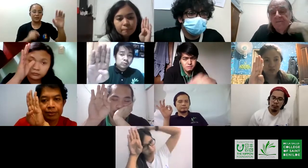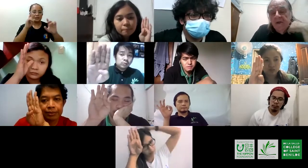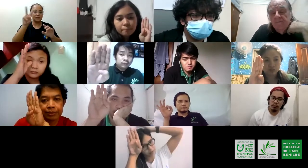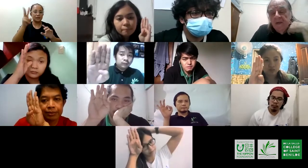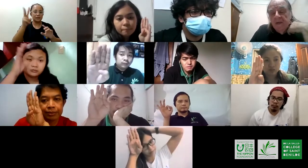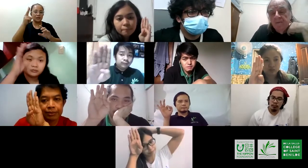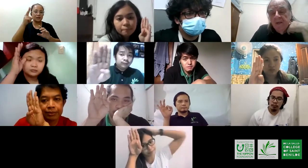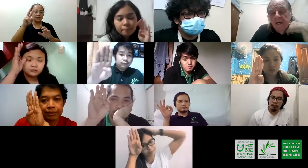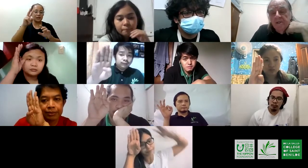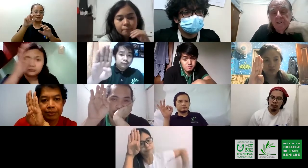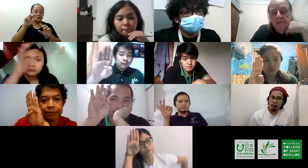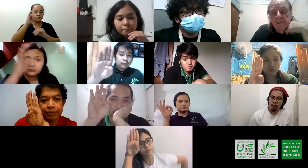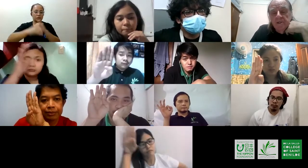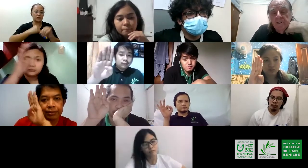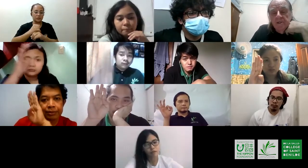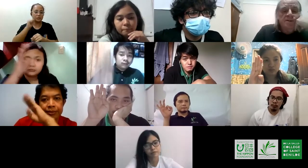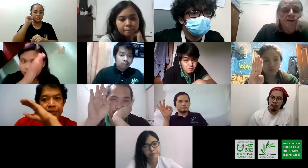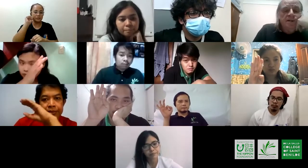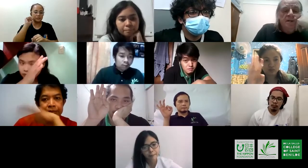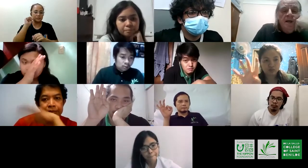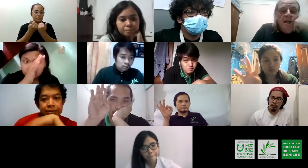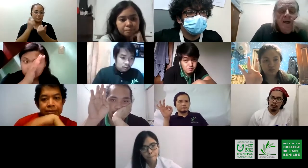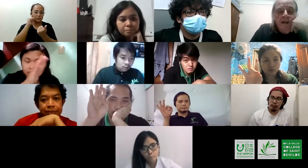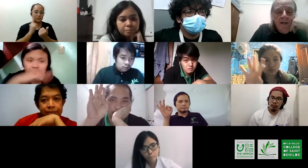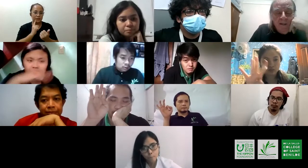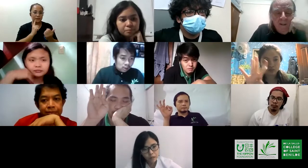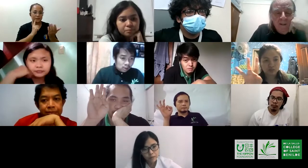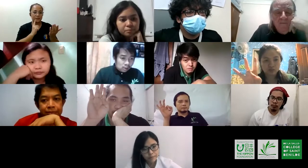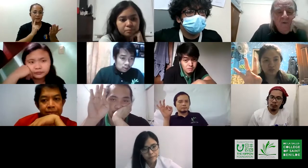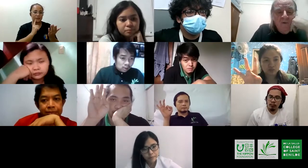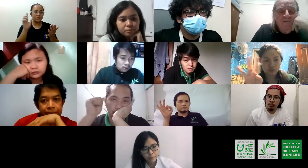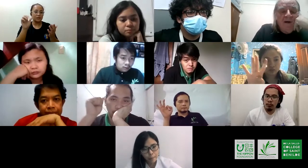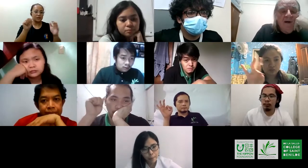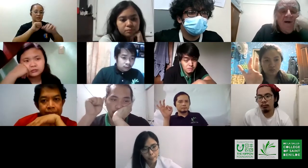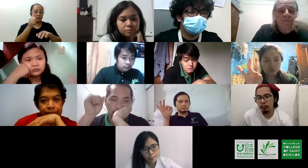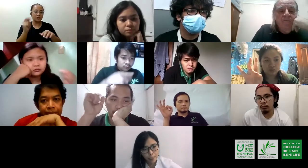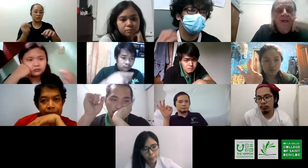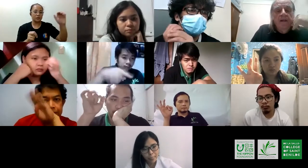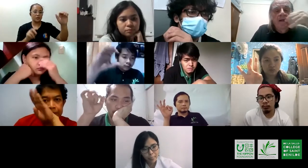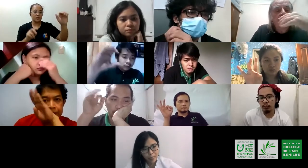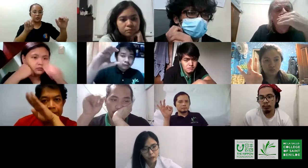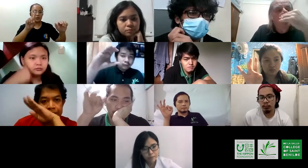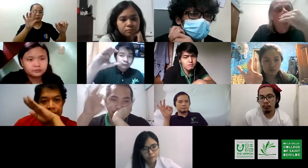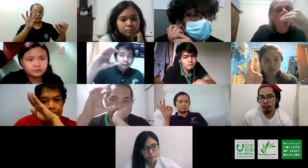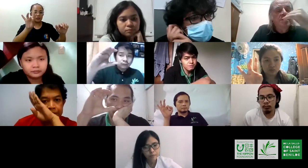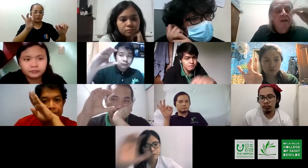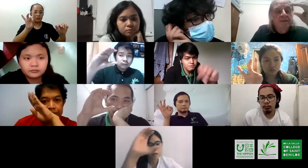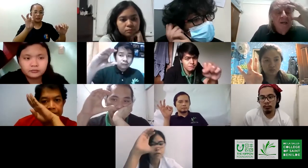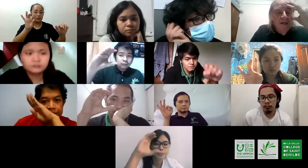People in Asia was established in A, 1945, B, 1946,